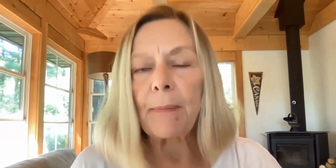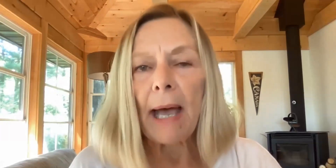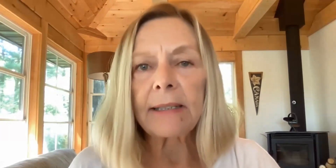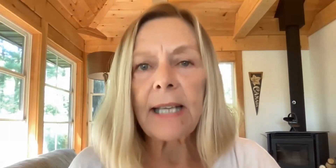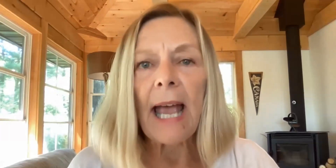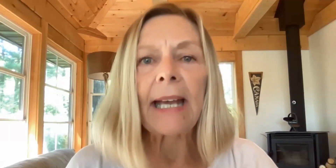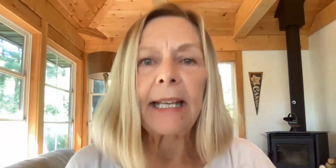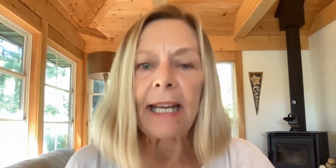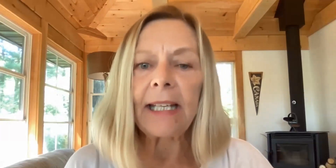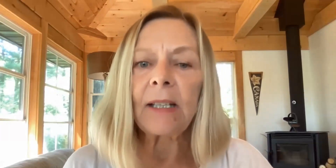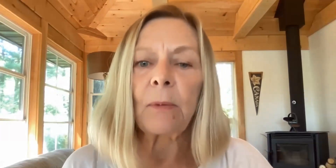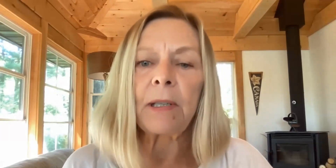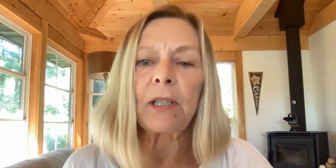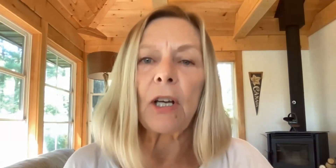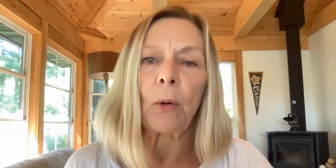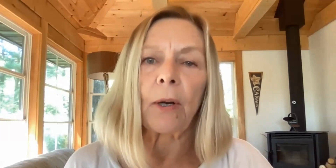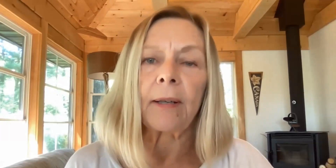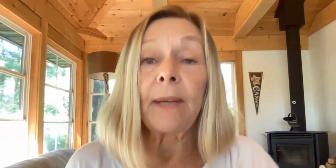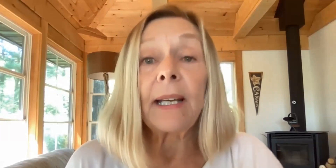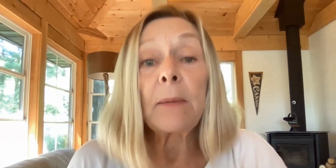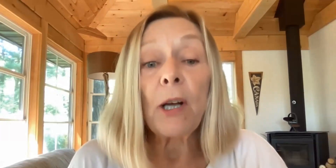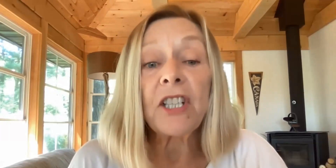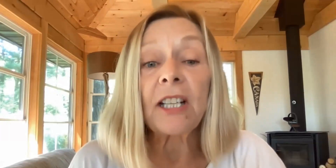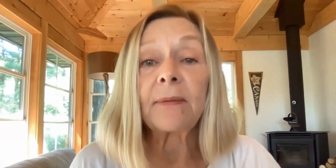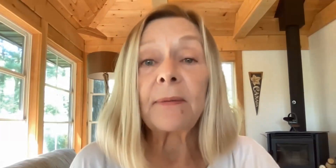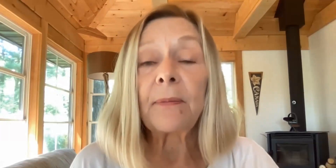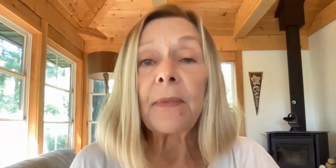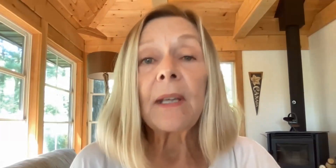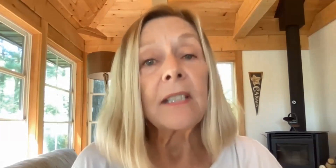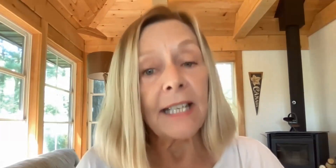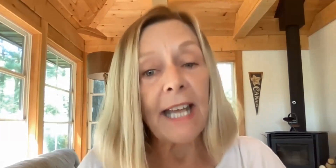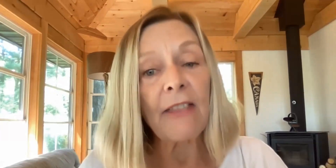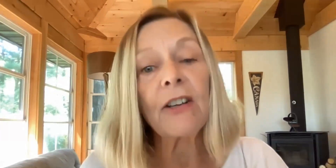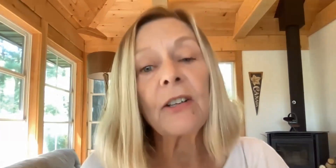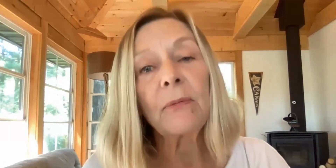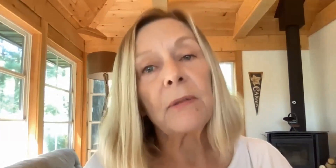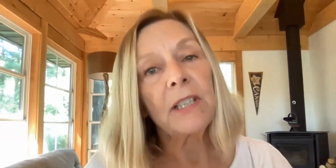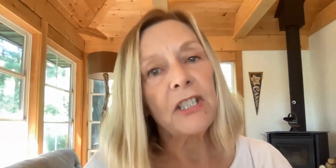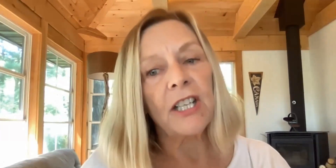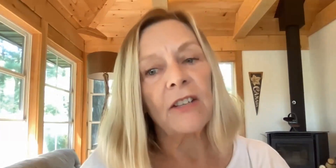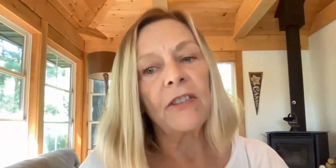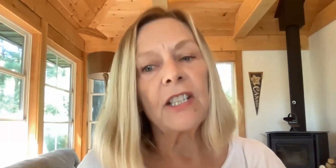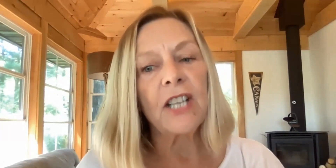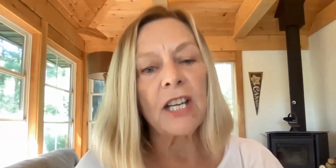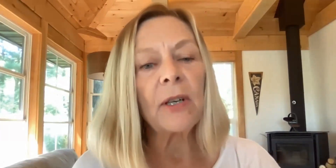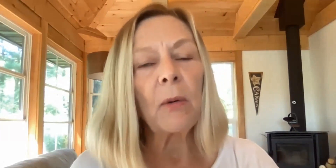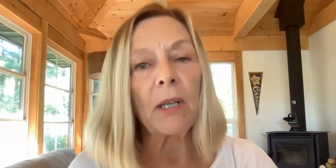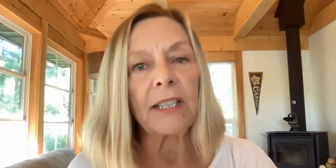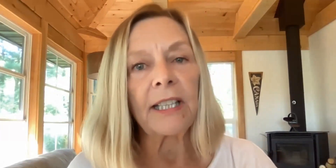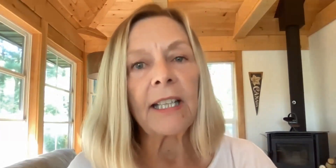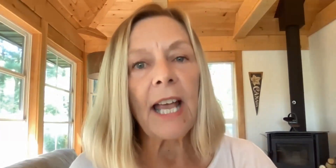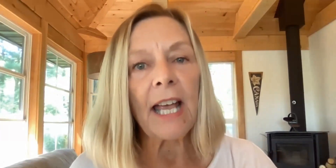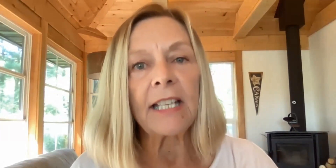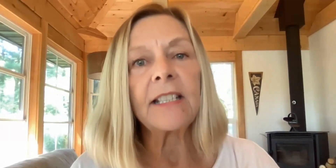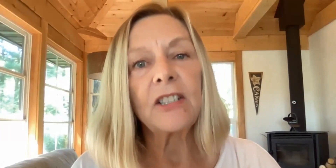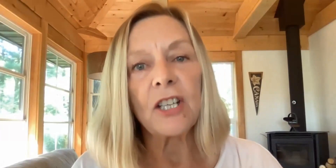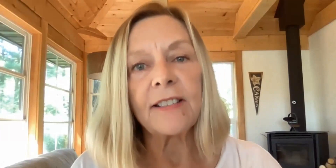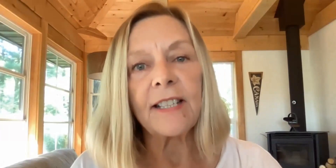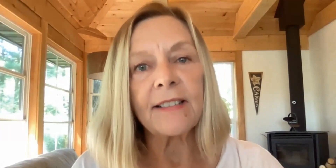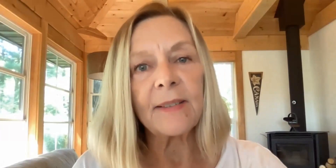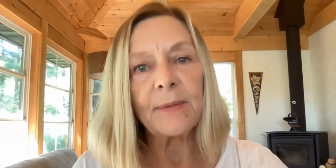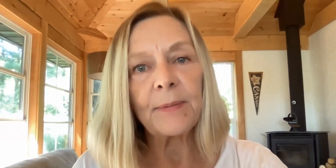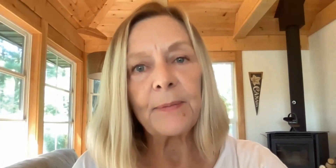about your impact at CanadianWomen.org and keep watching. Together, we will achieve gender equality